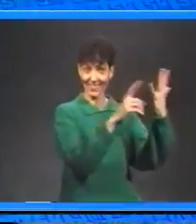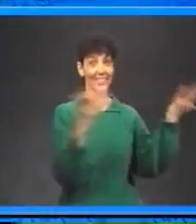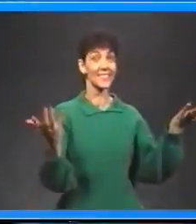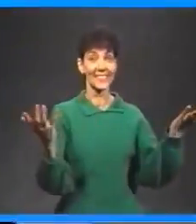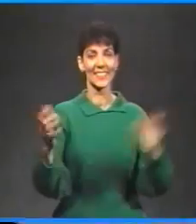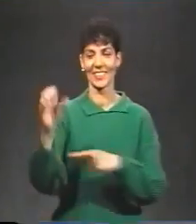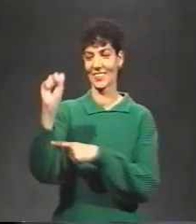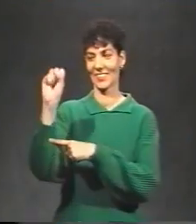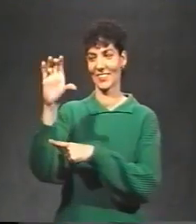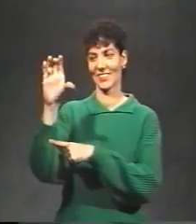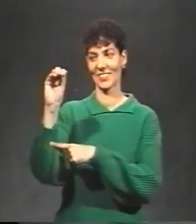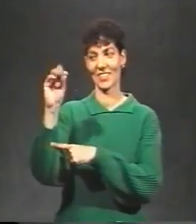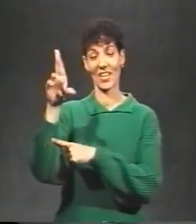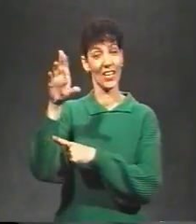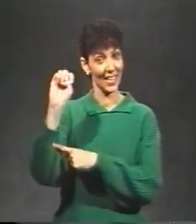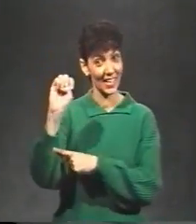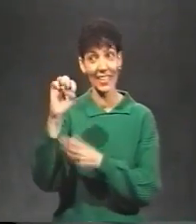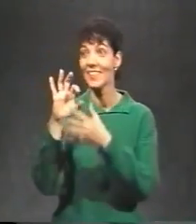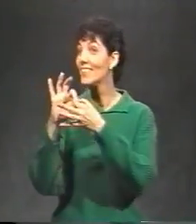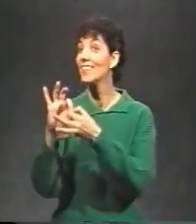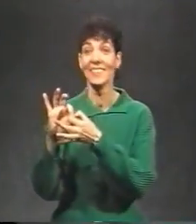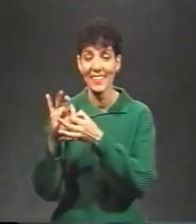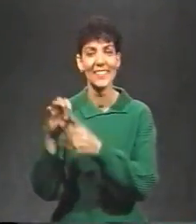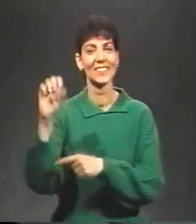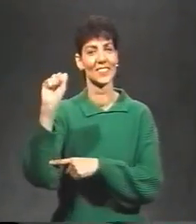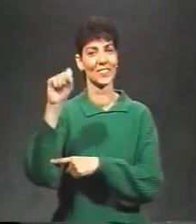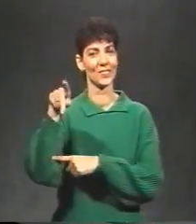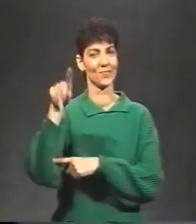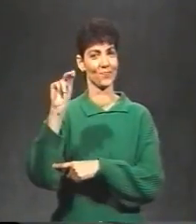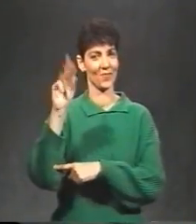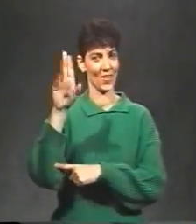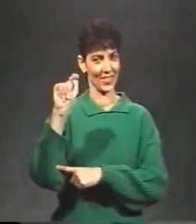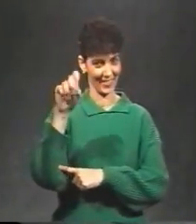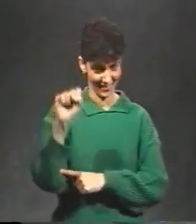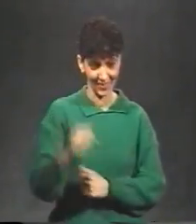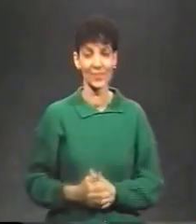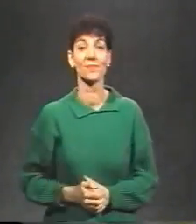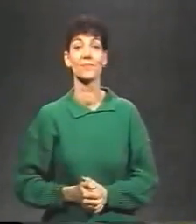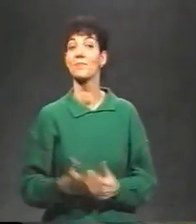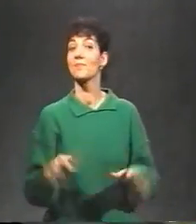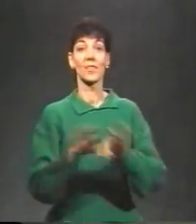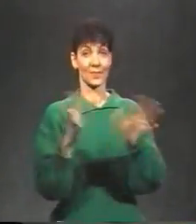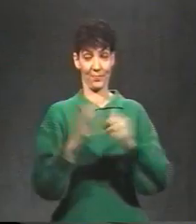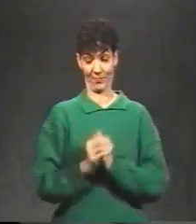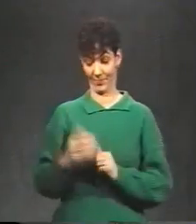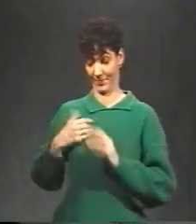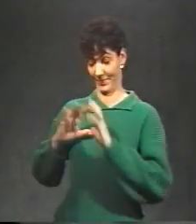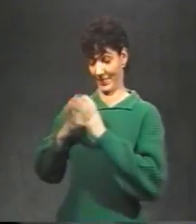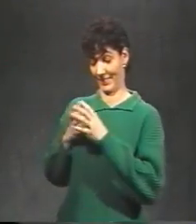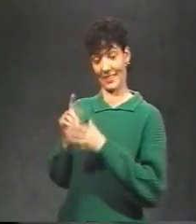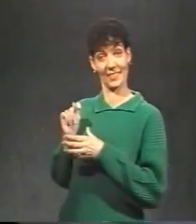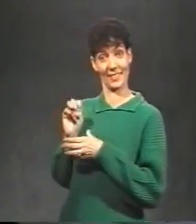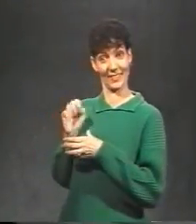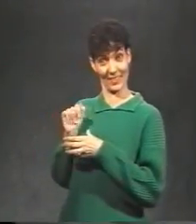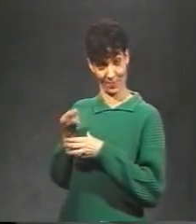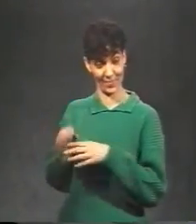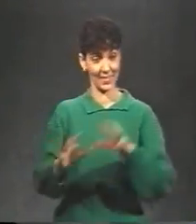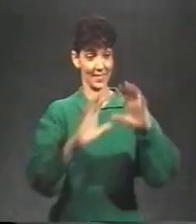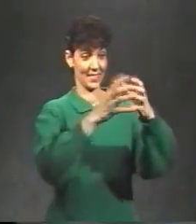In ASL, sports scores form a unique system of numbers. There are some principles to remember. A